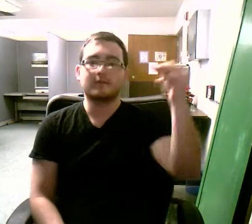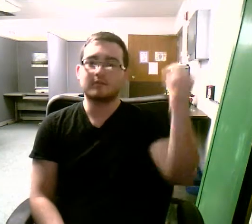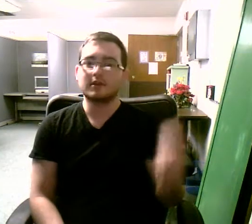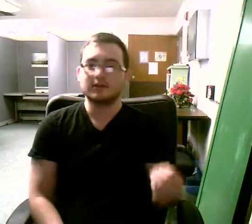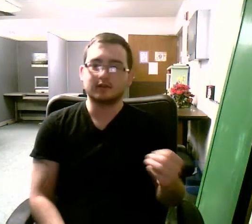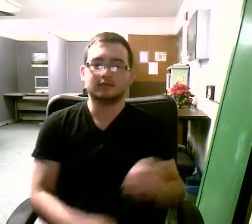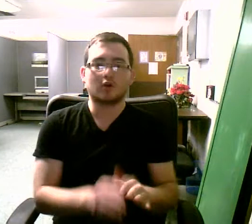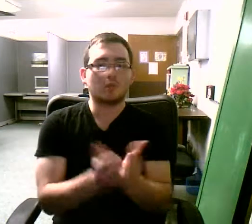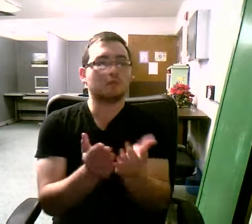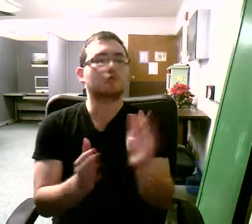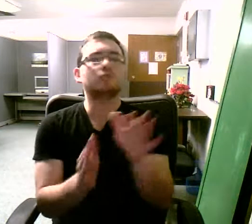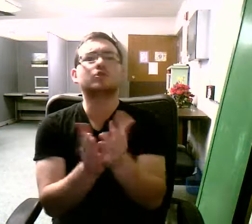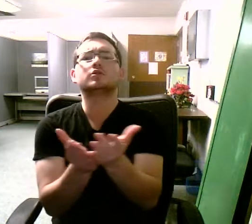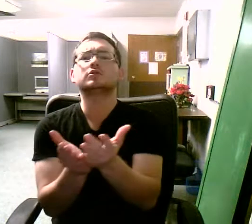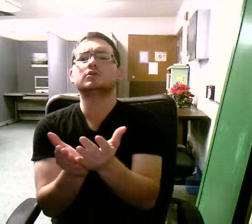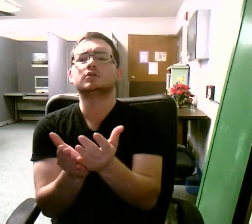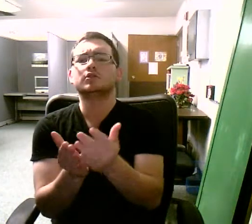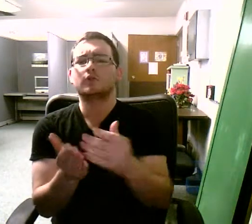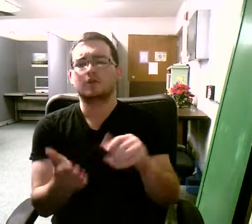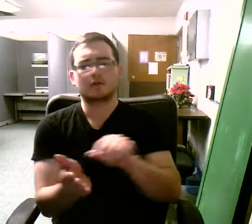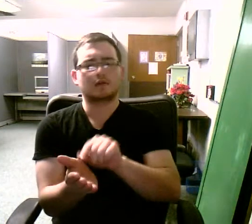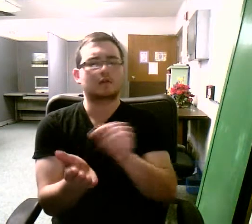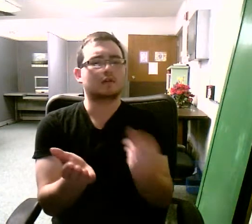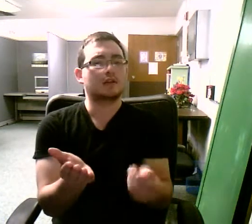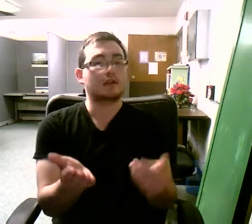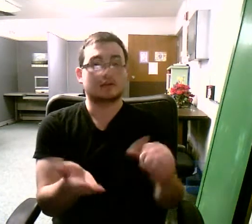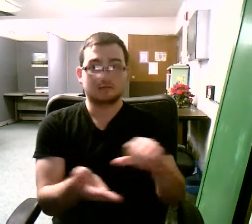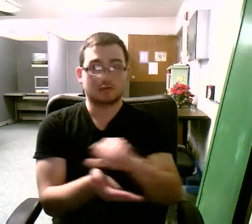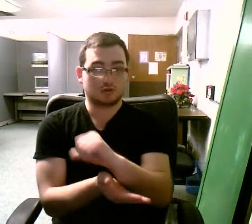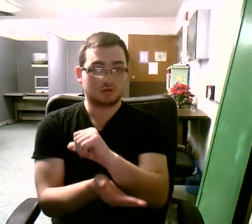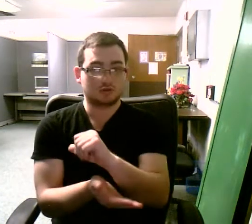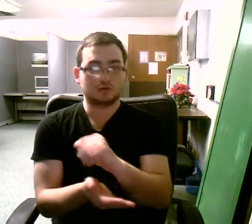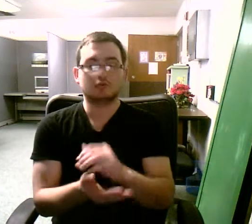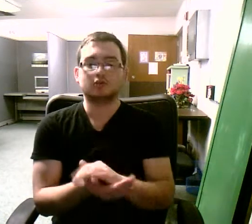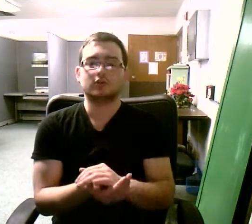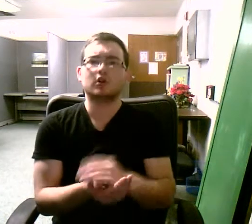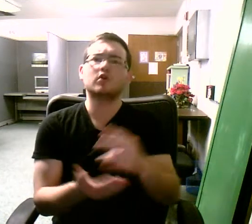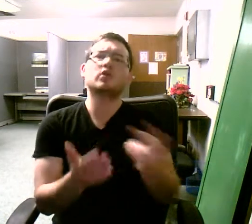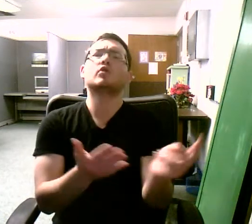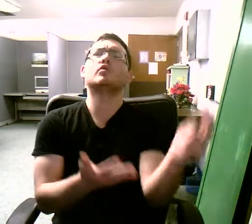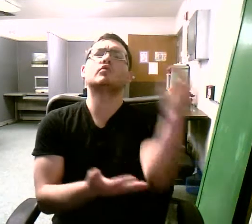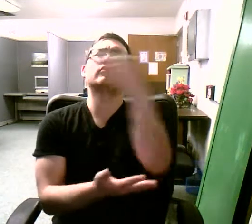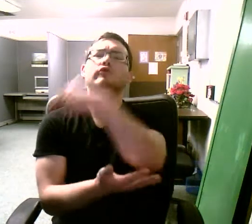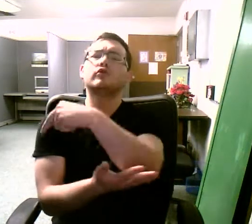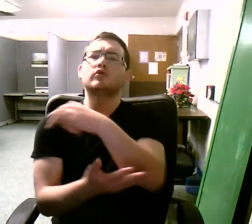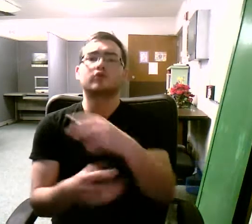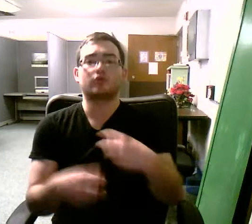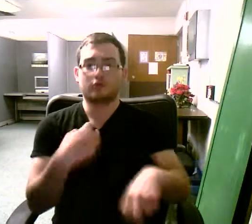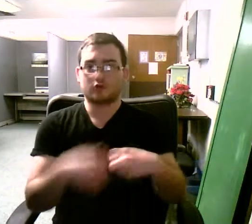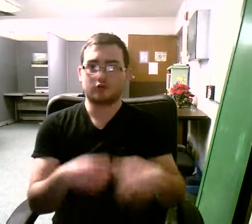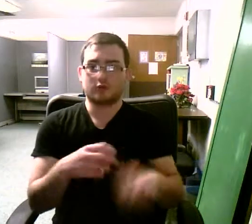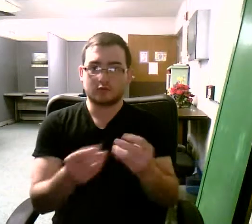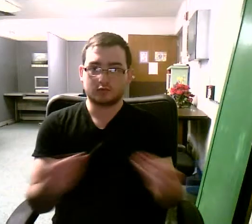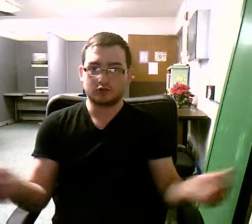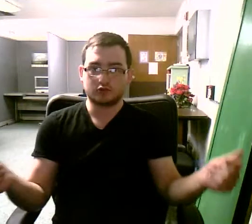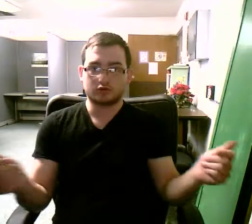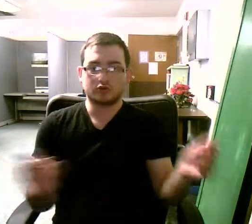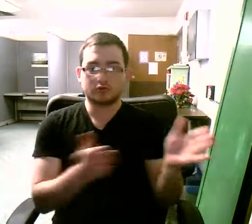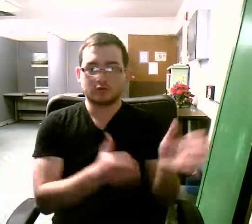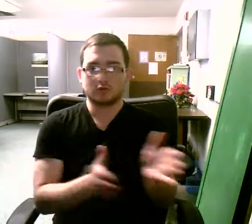next page. And we're just going to review our problem solving strategy. Remember that we need to first understand the problem, so we